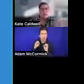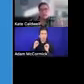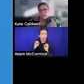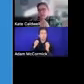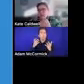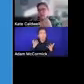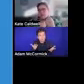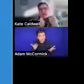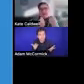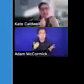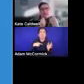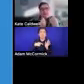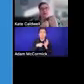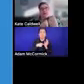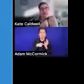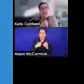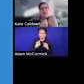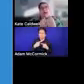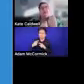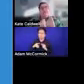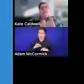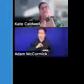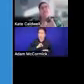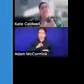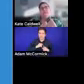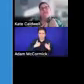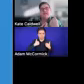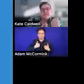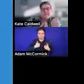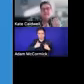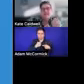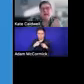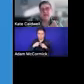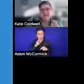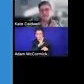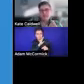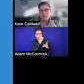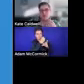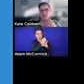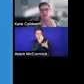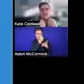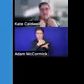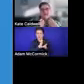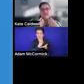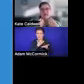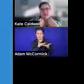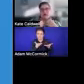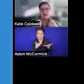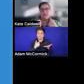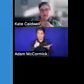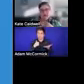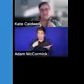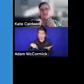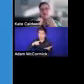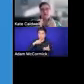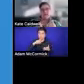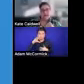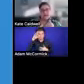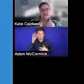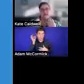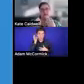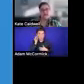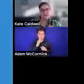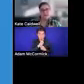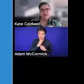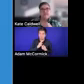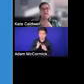are, we are coming from different positionalities in the world based on our race and our